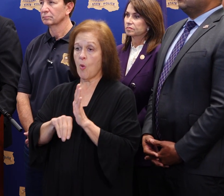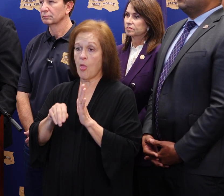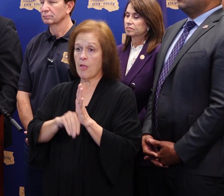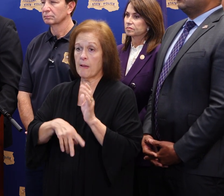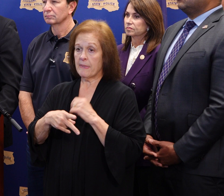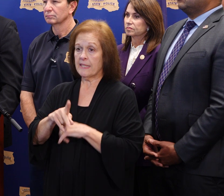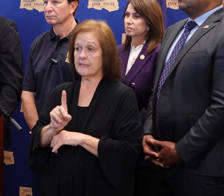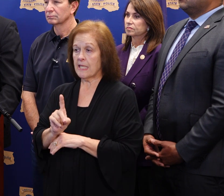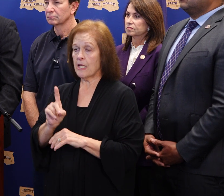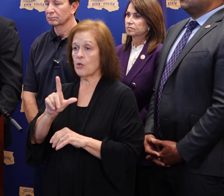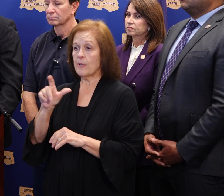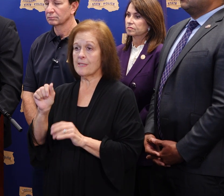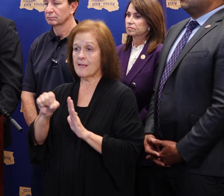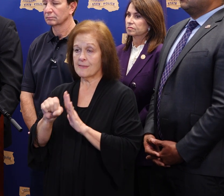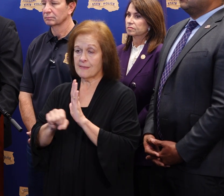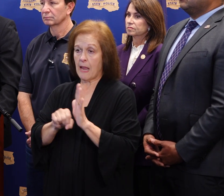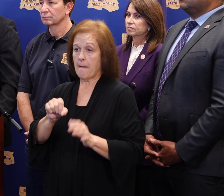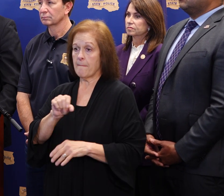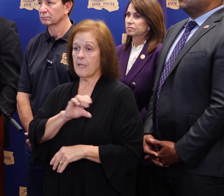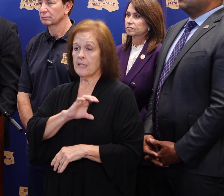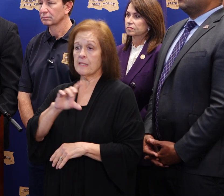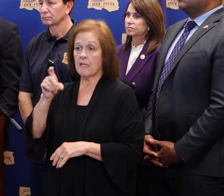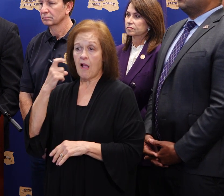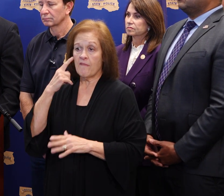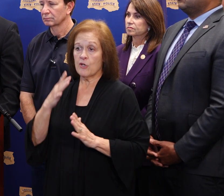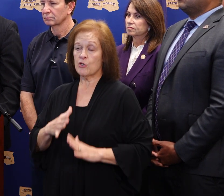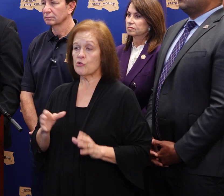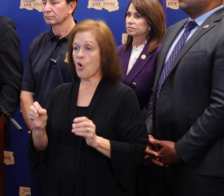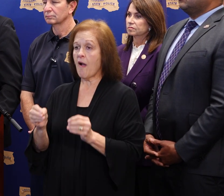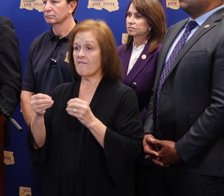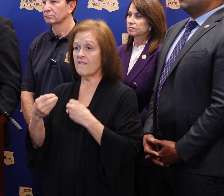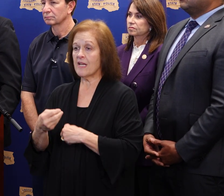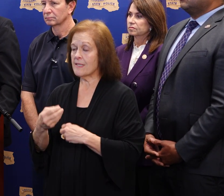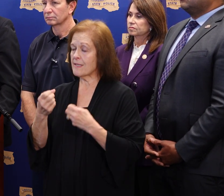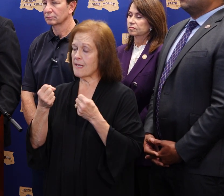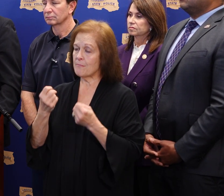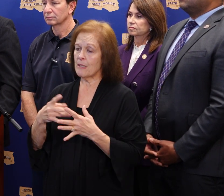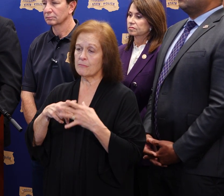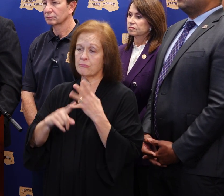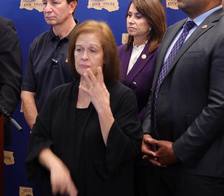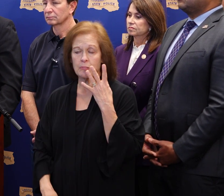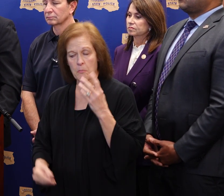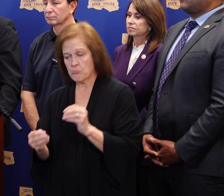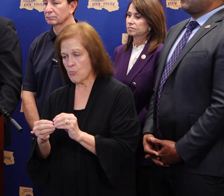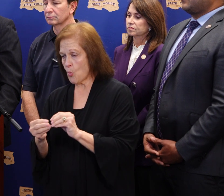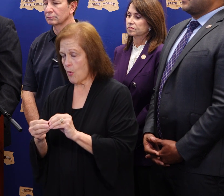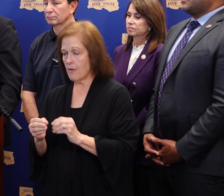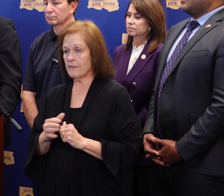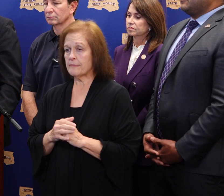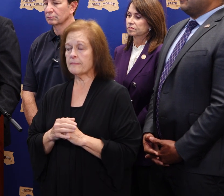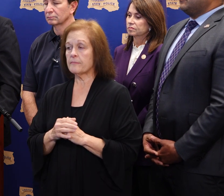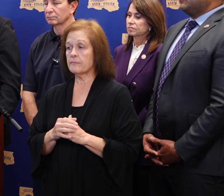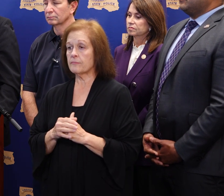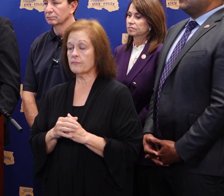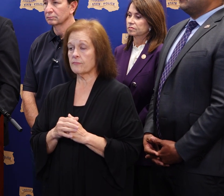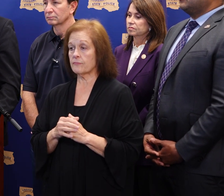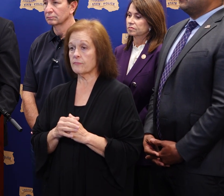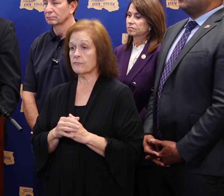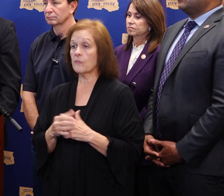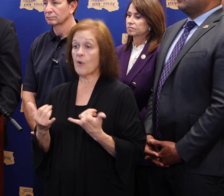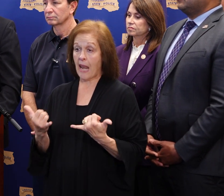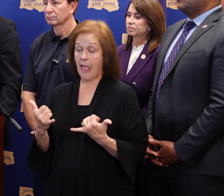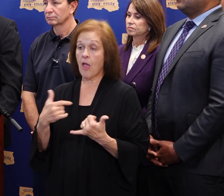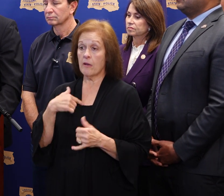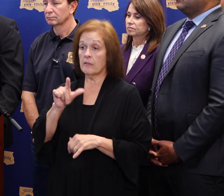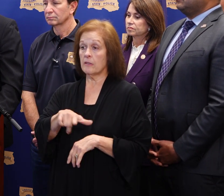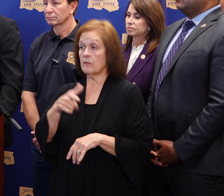Orleans PD, the Louisiana State Police, the Governor's Office, and countless others. At this point, I'm going to turn